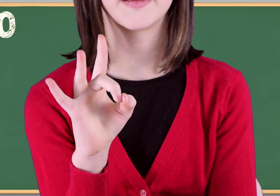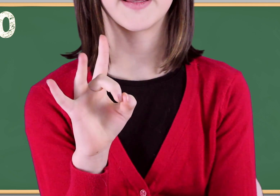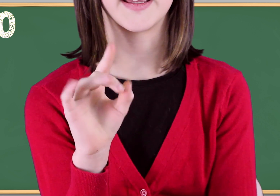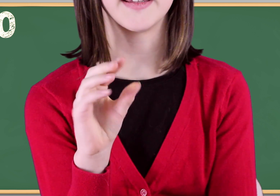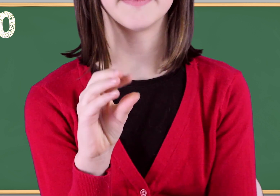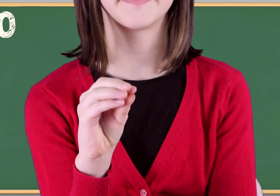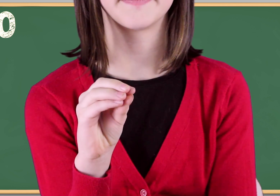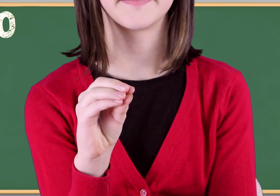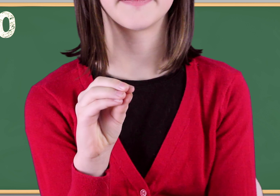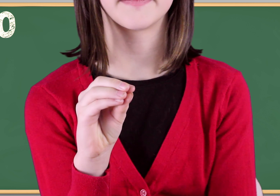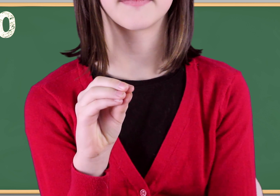80,